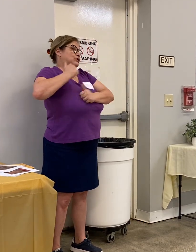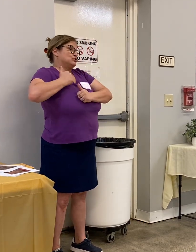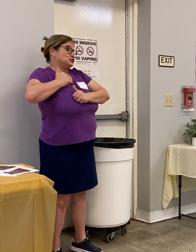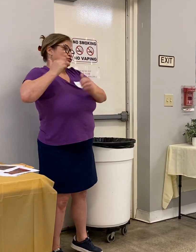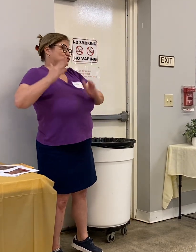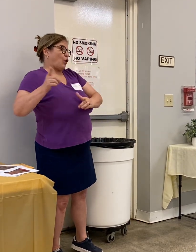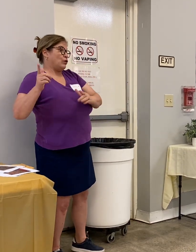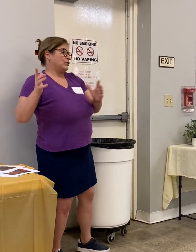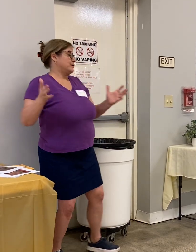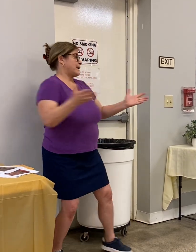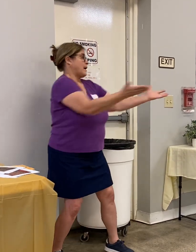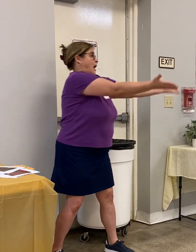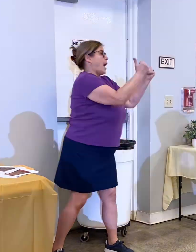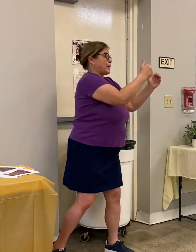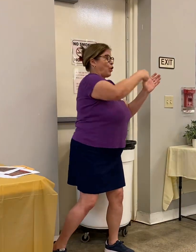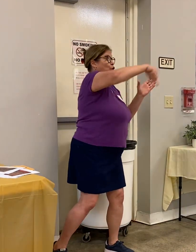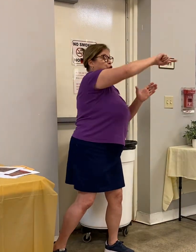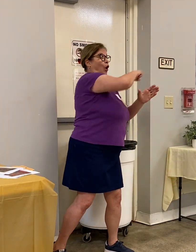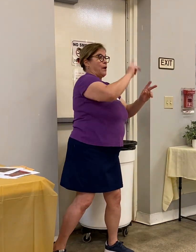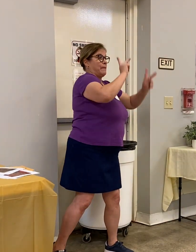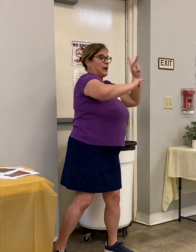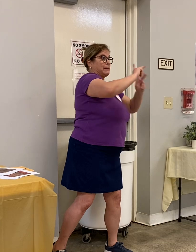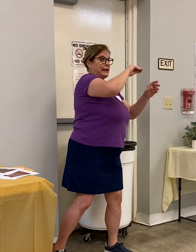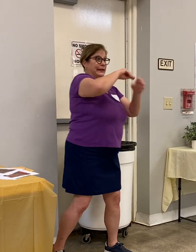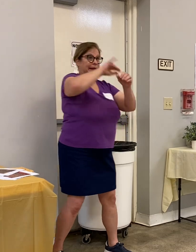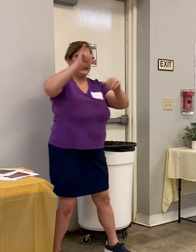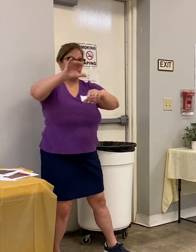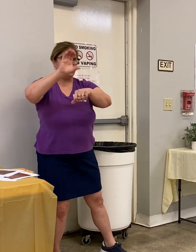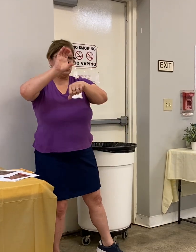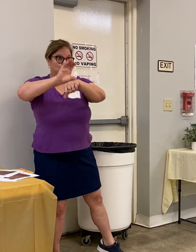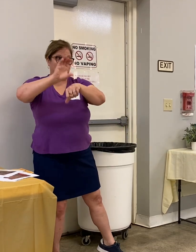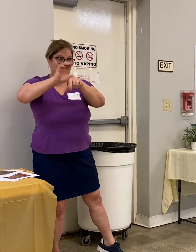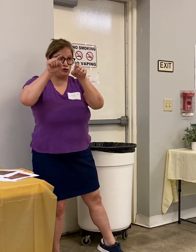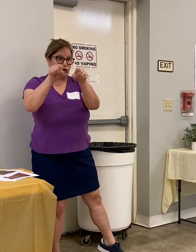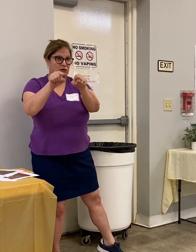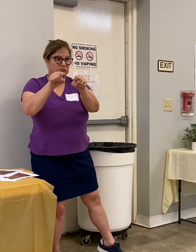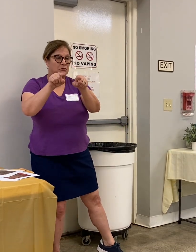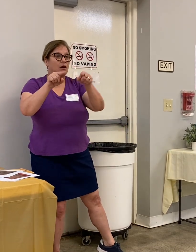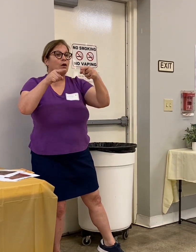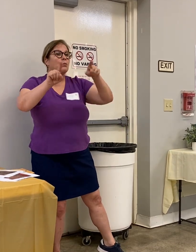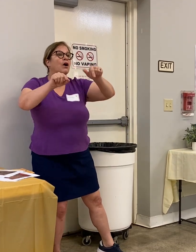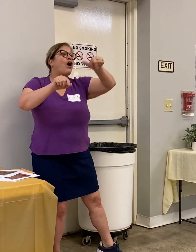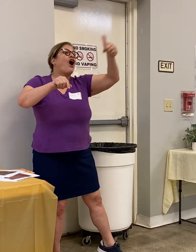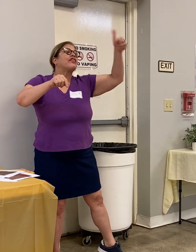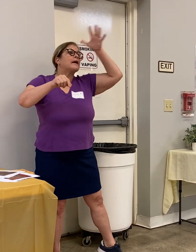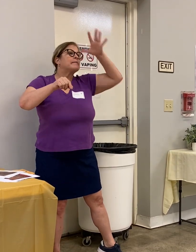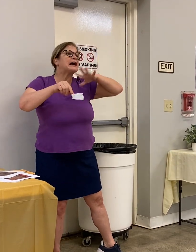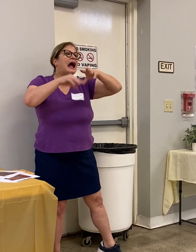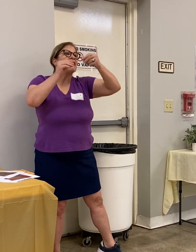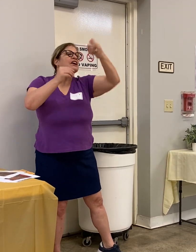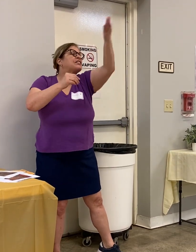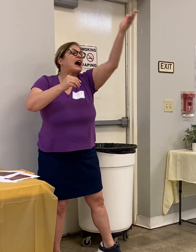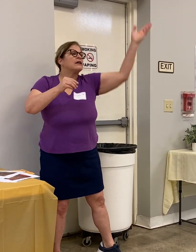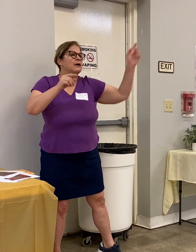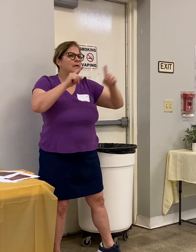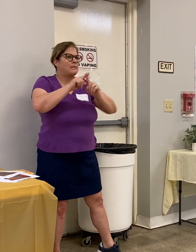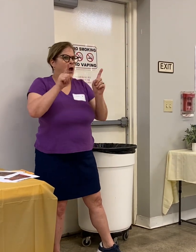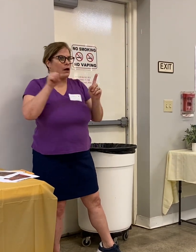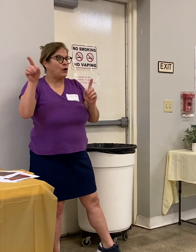leaders when the English gathered everybody up into this church here and telling them